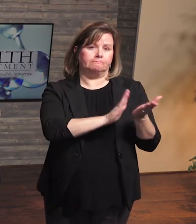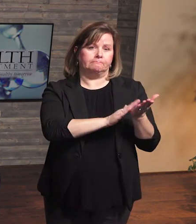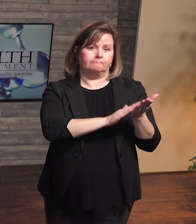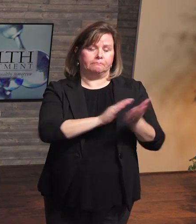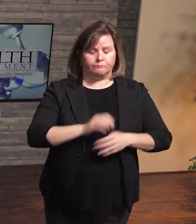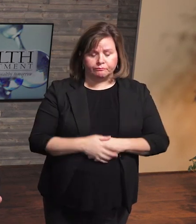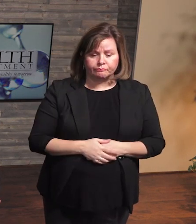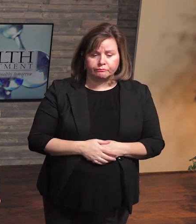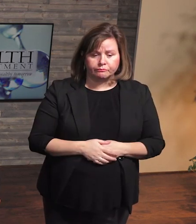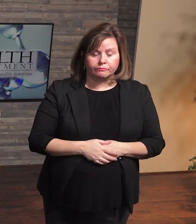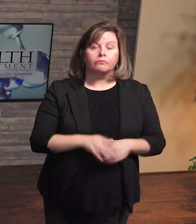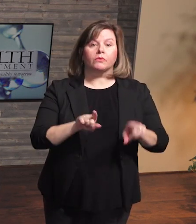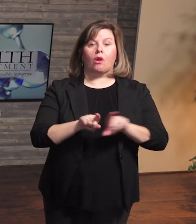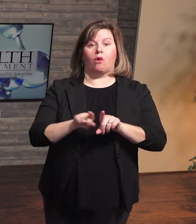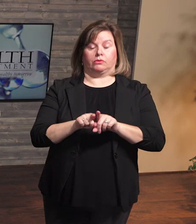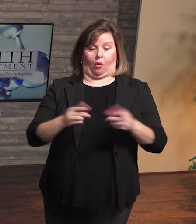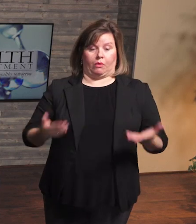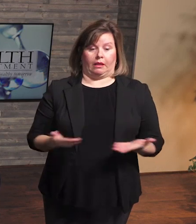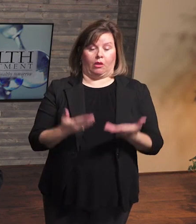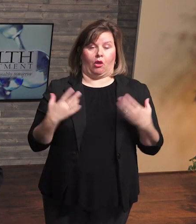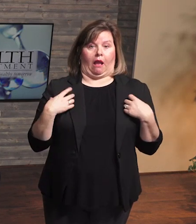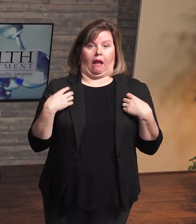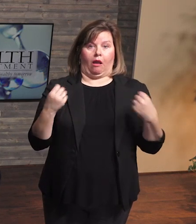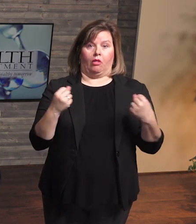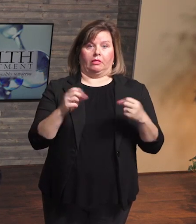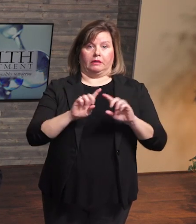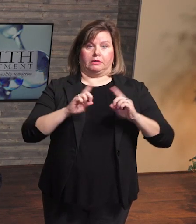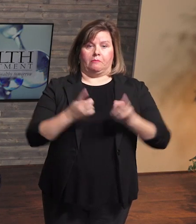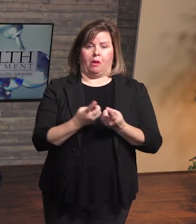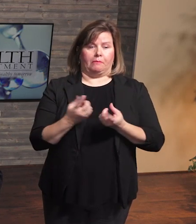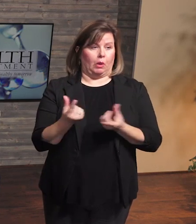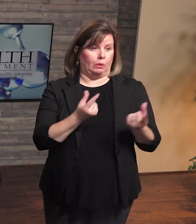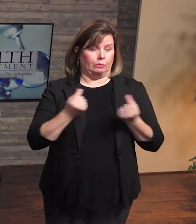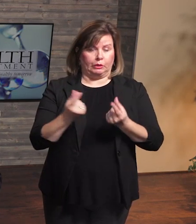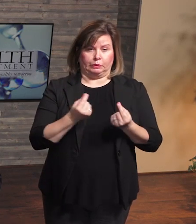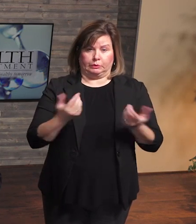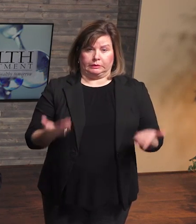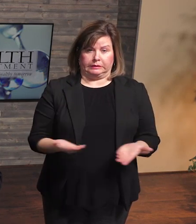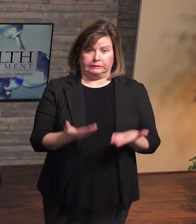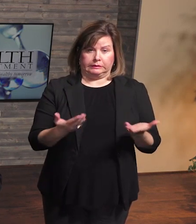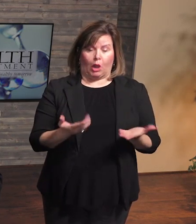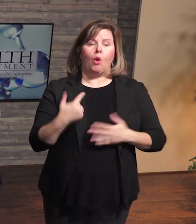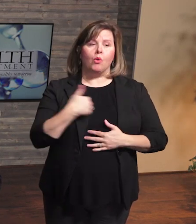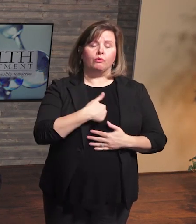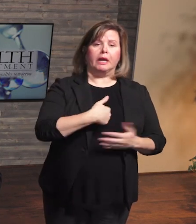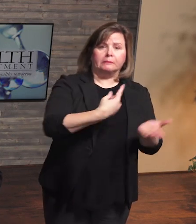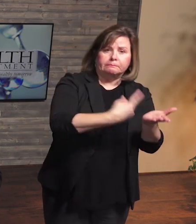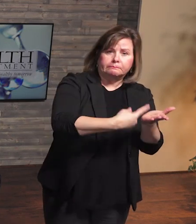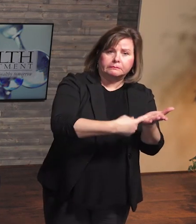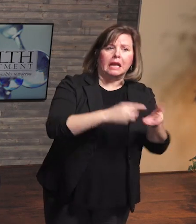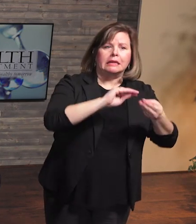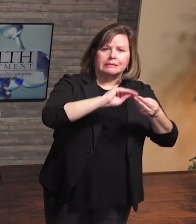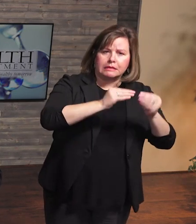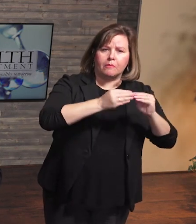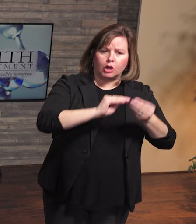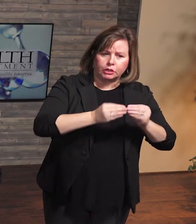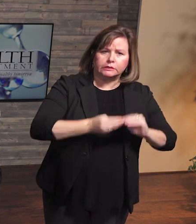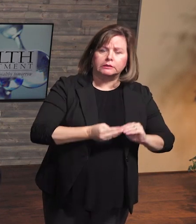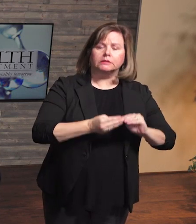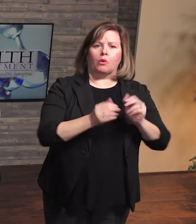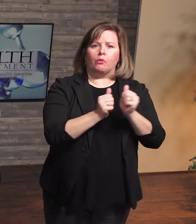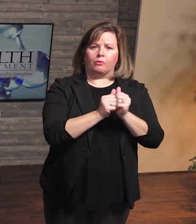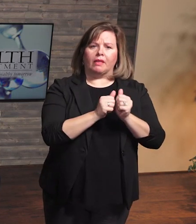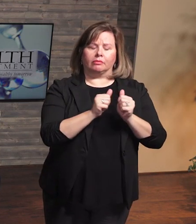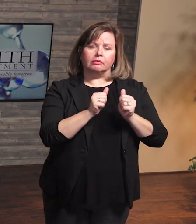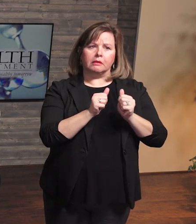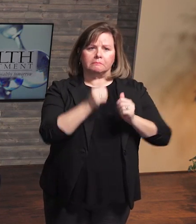every day and I tell you about the numbers every day. You should know that behind the scenes we have a huge team of people